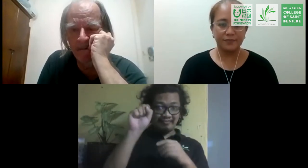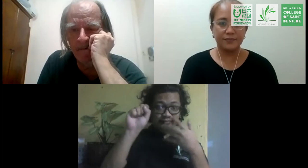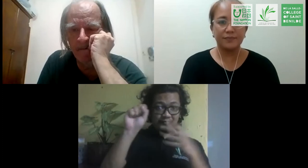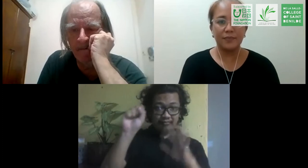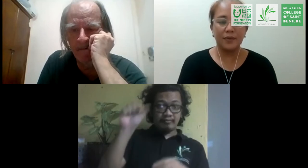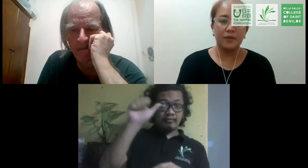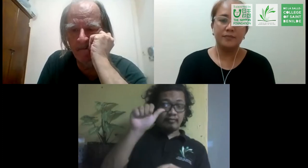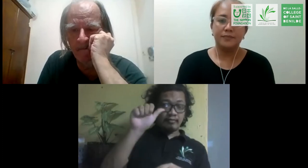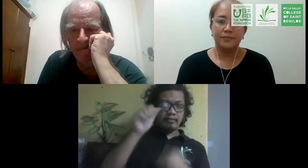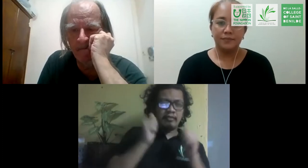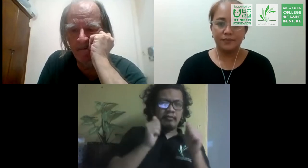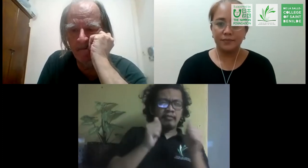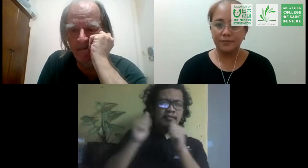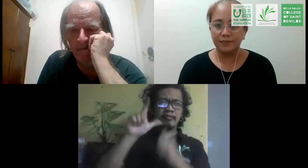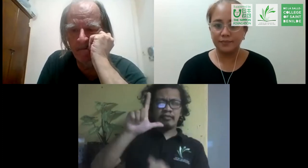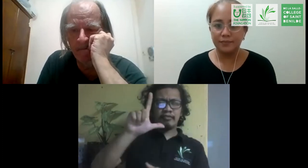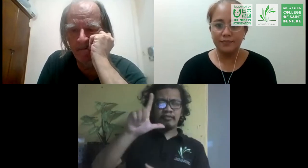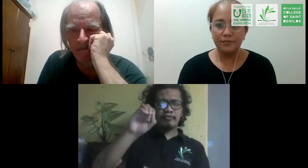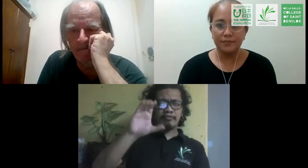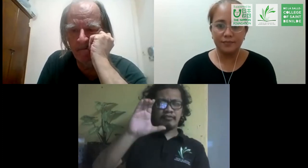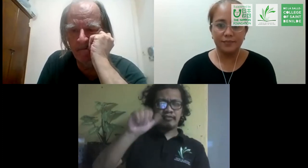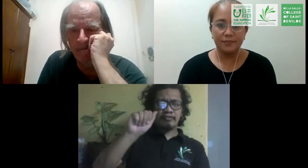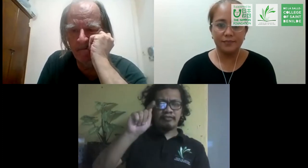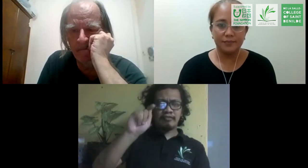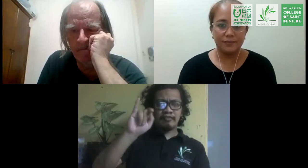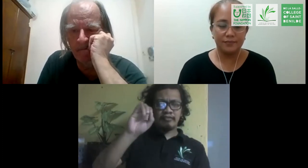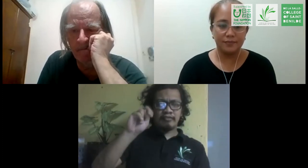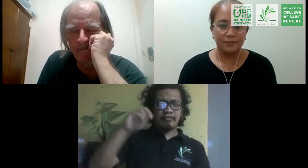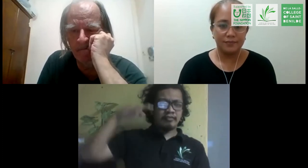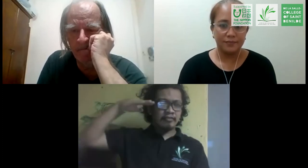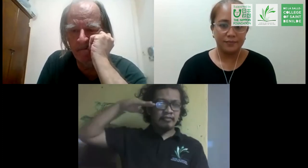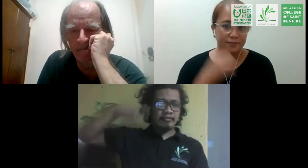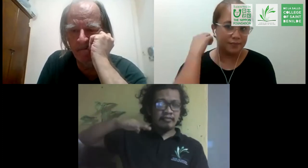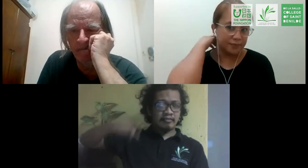With the hand shape A or an S,